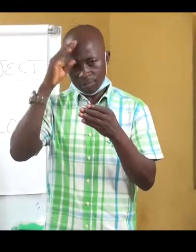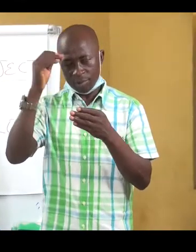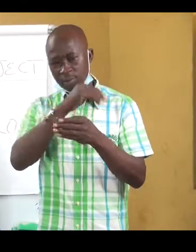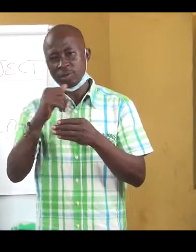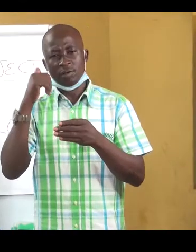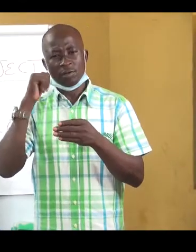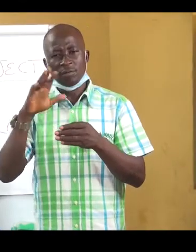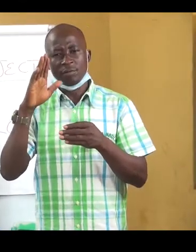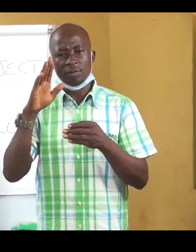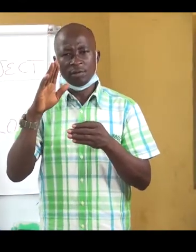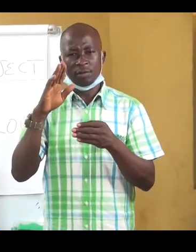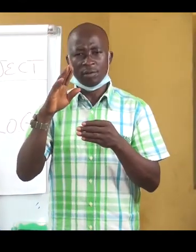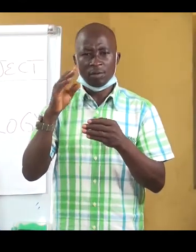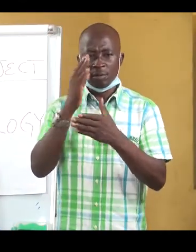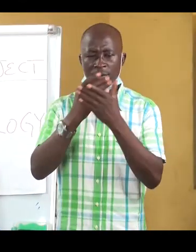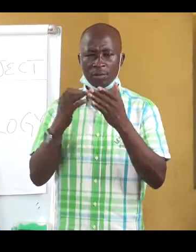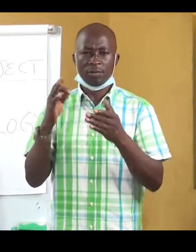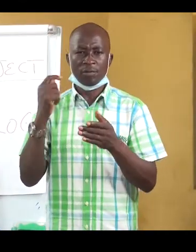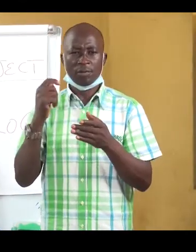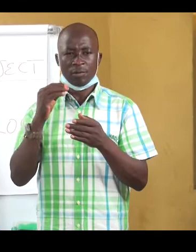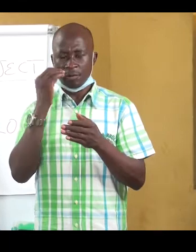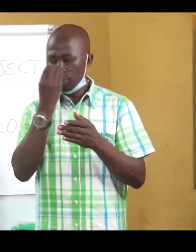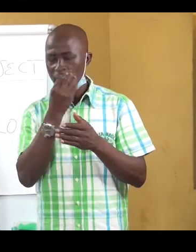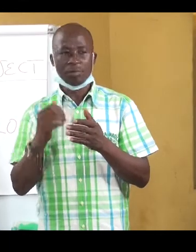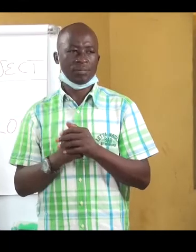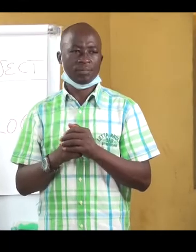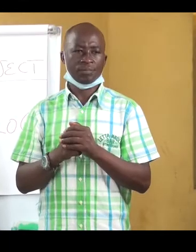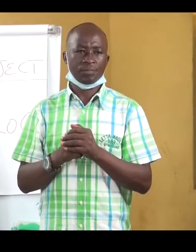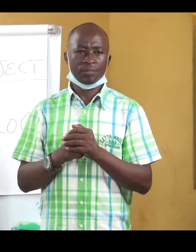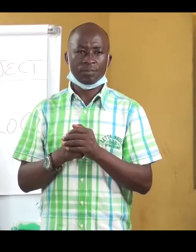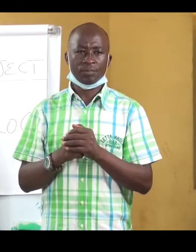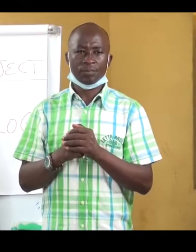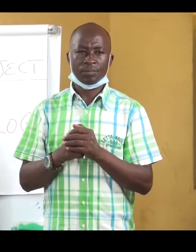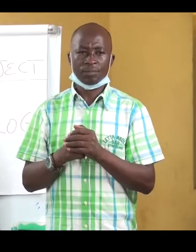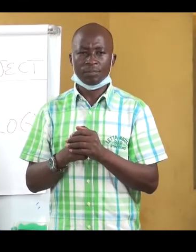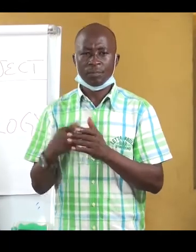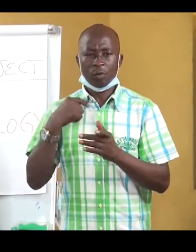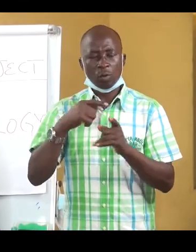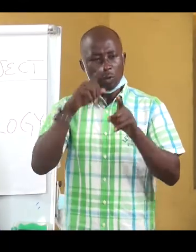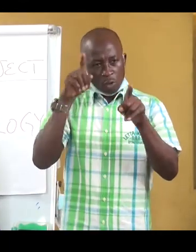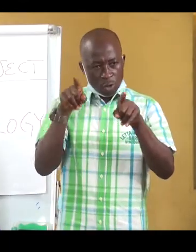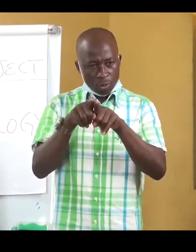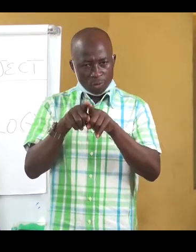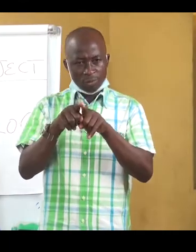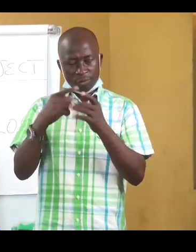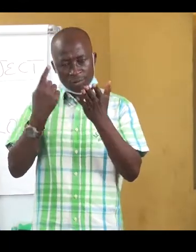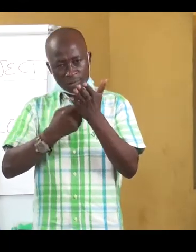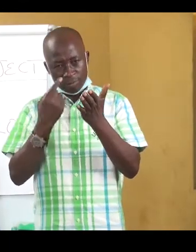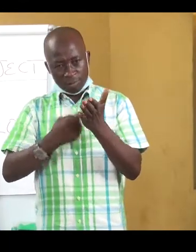flower, and we've also seen the female part of the flower. We also discussed